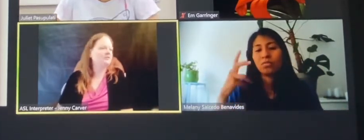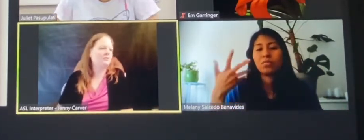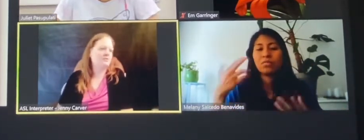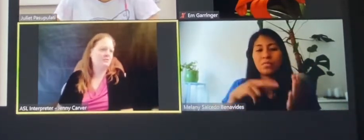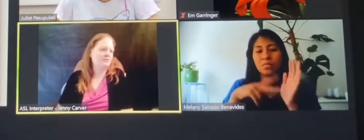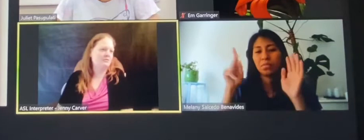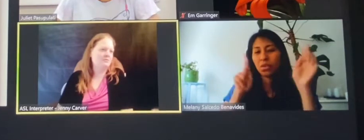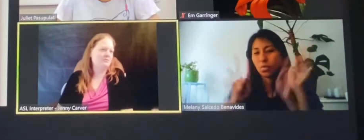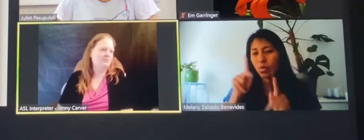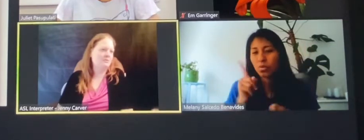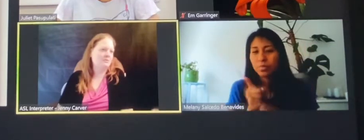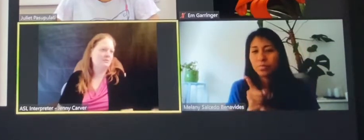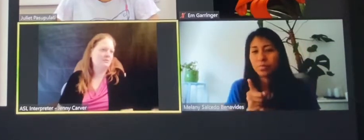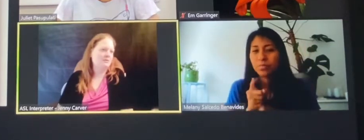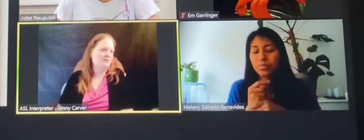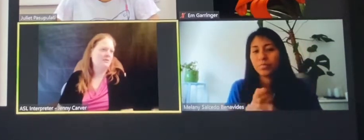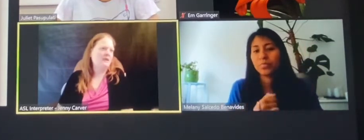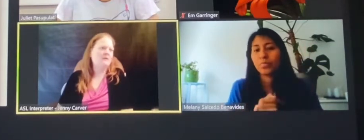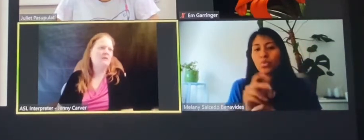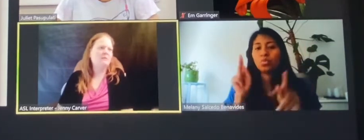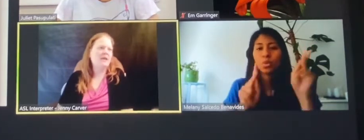describes as